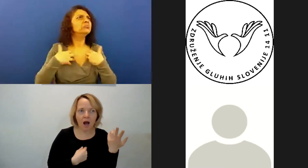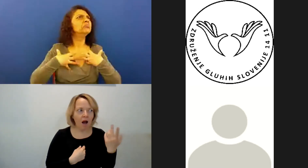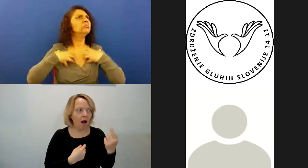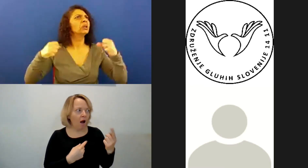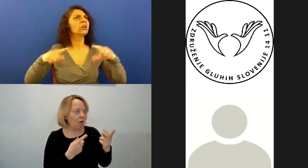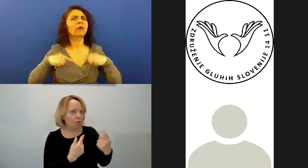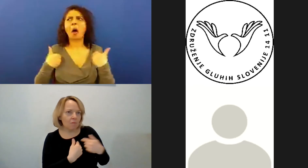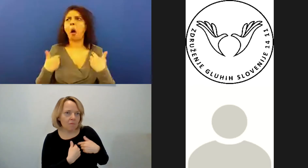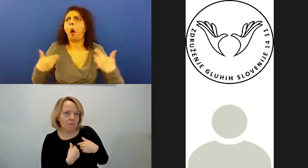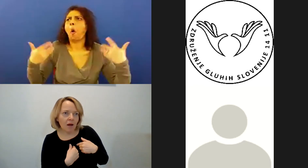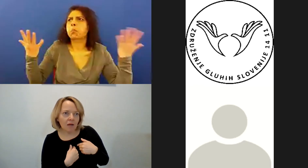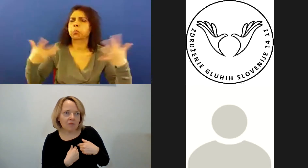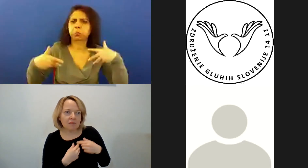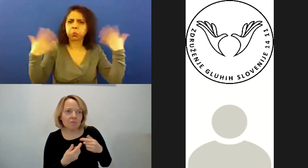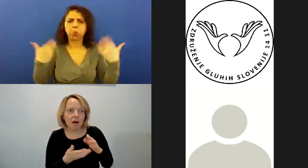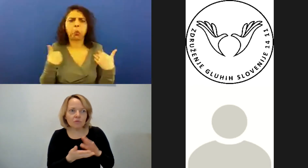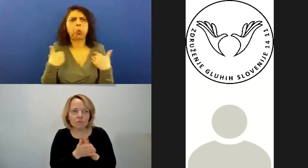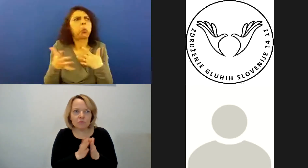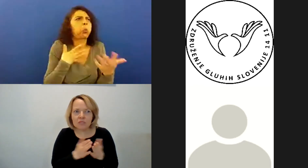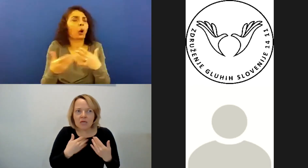Before this moment,